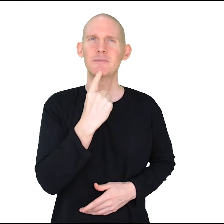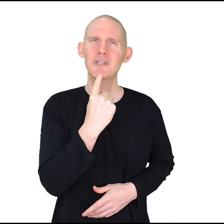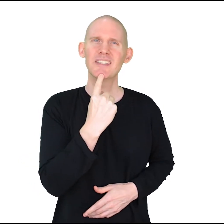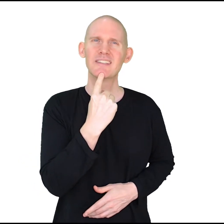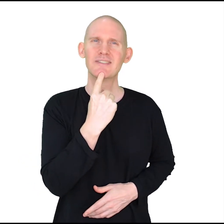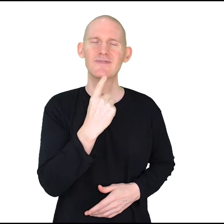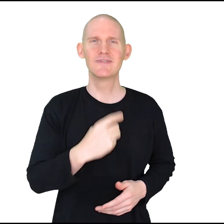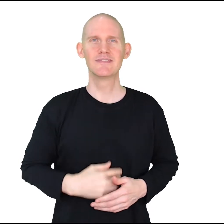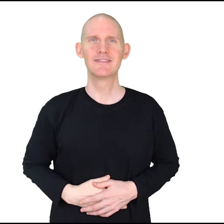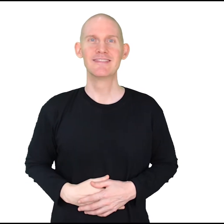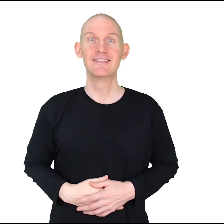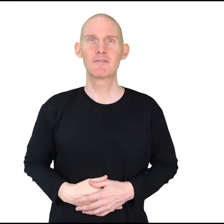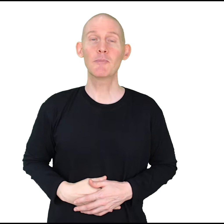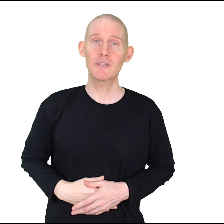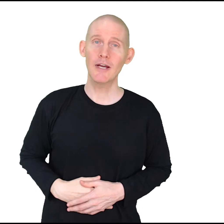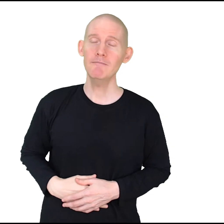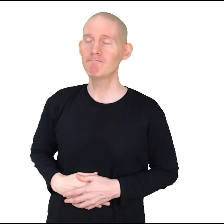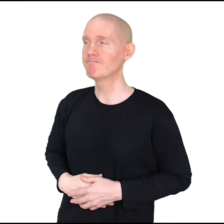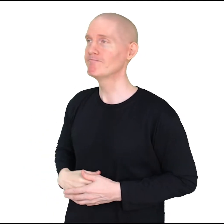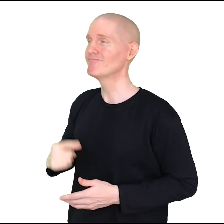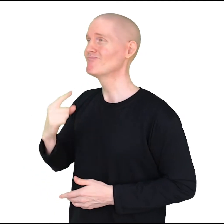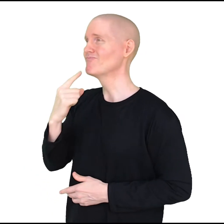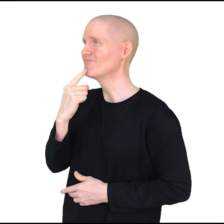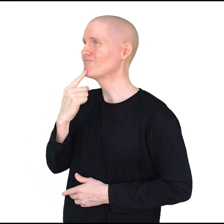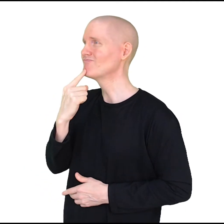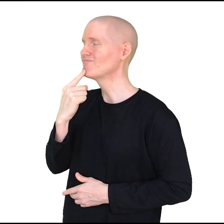Miss. From the side.